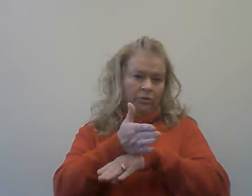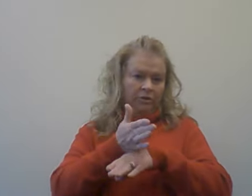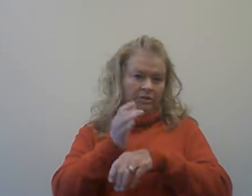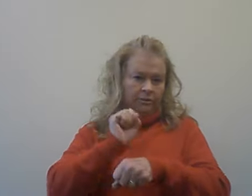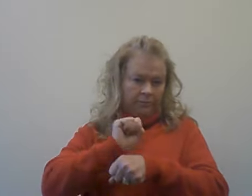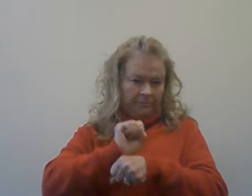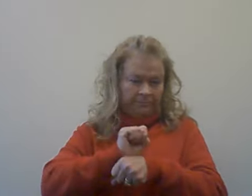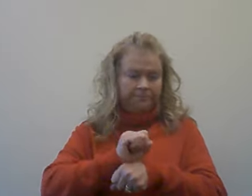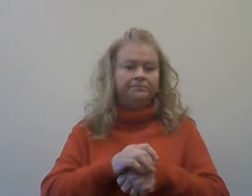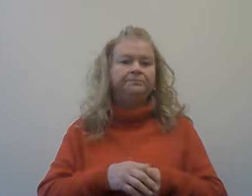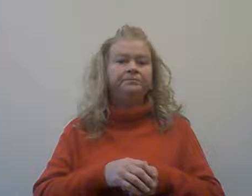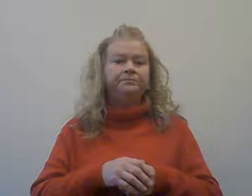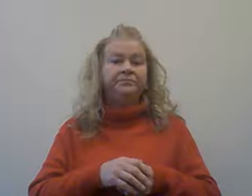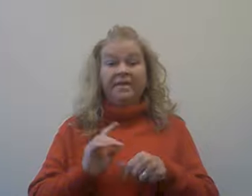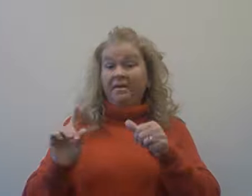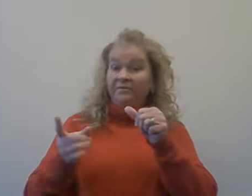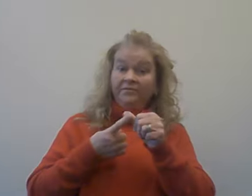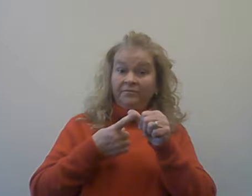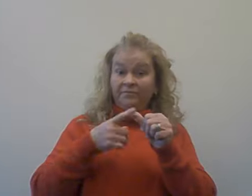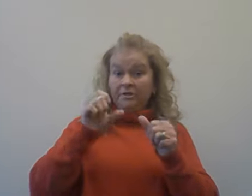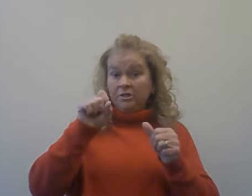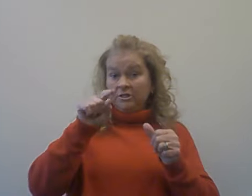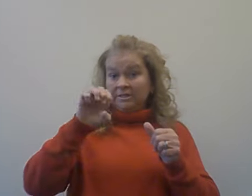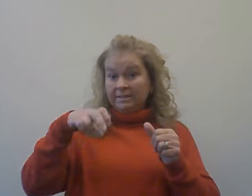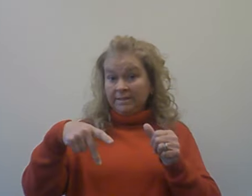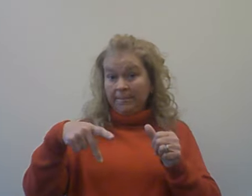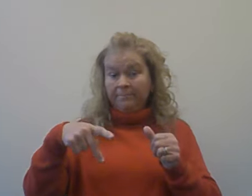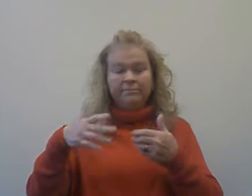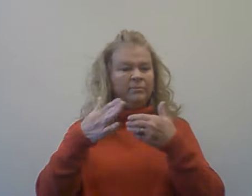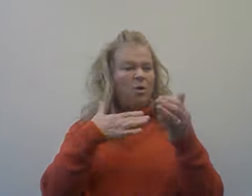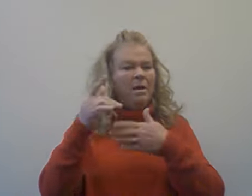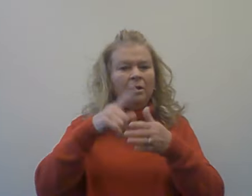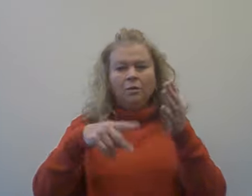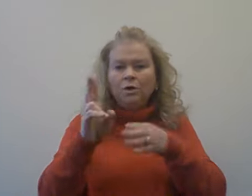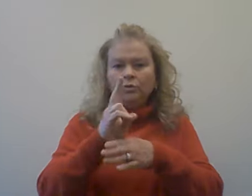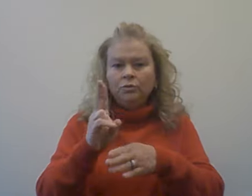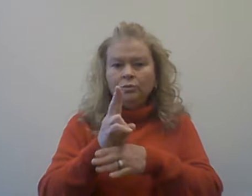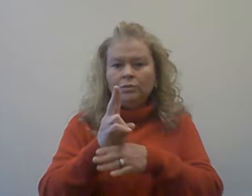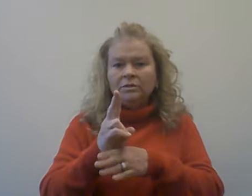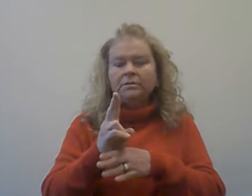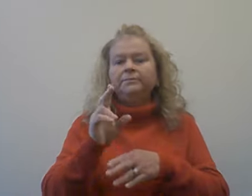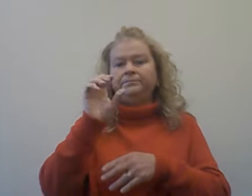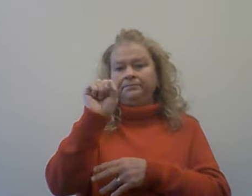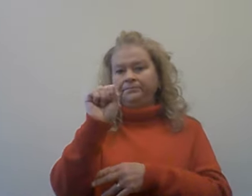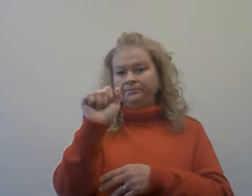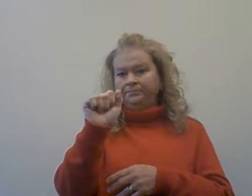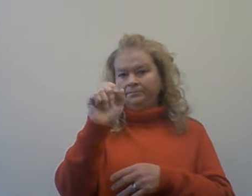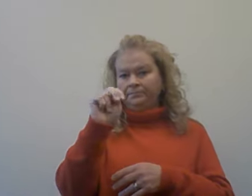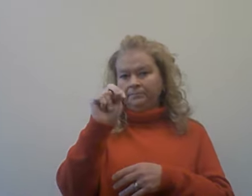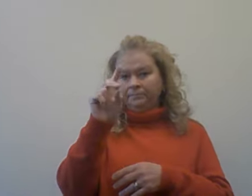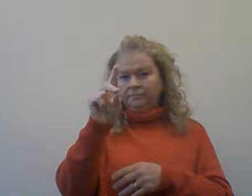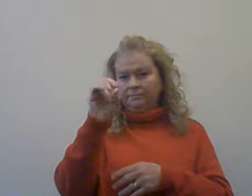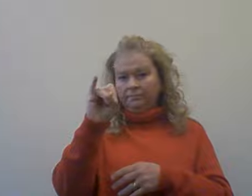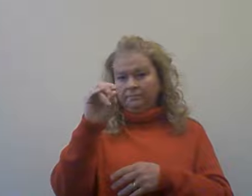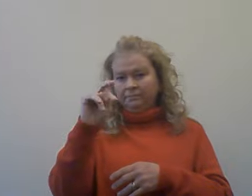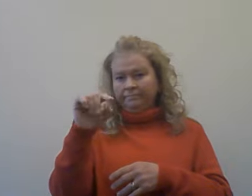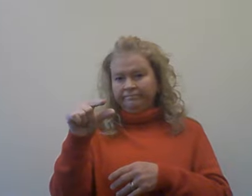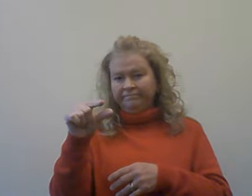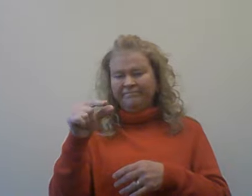said, the first step in finishing, regardless of what product you want to use, is sanding. And I know that's not what you came here for, so if you want to skip this, you can just